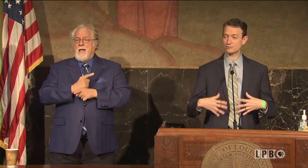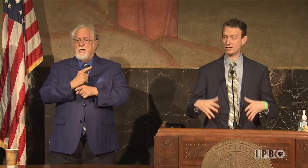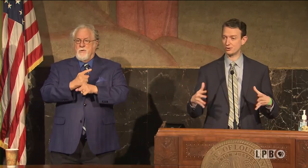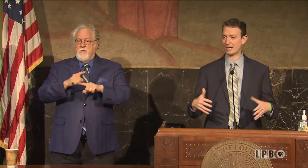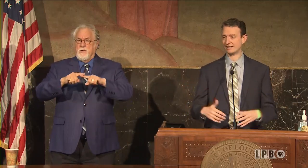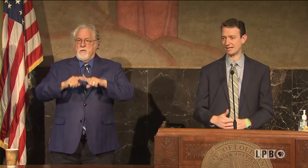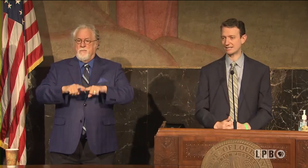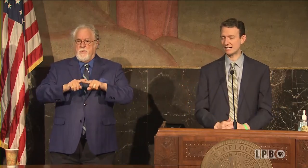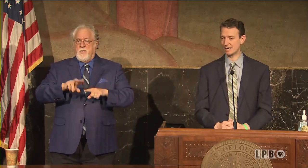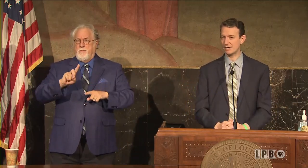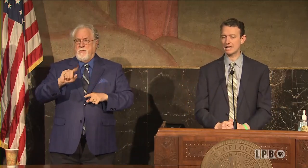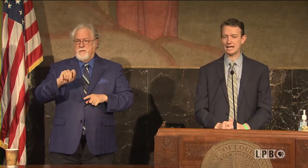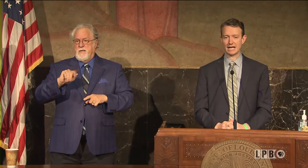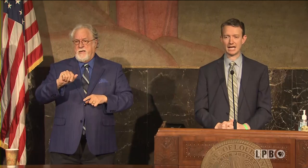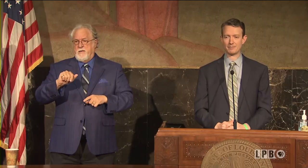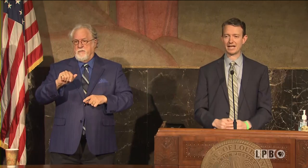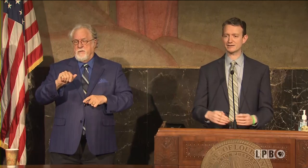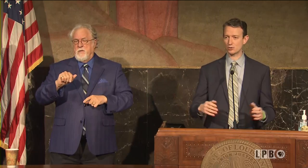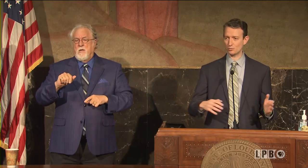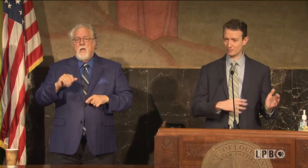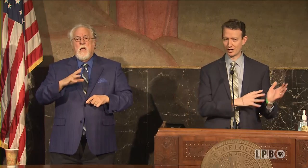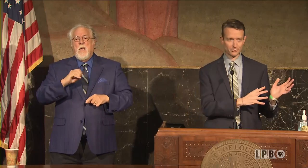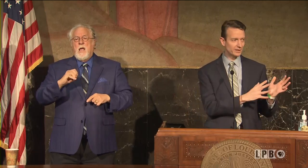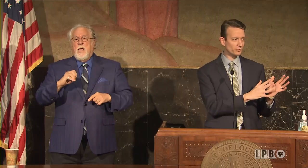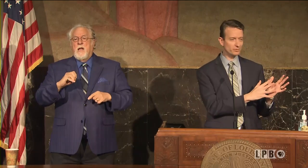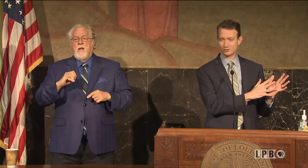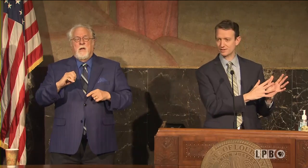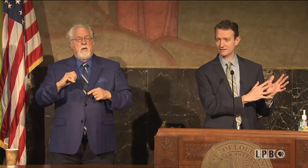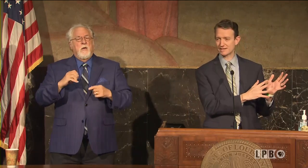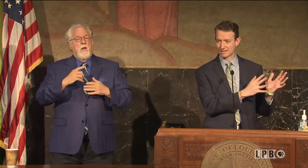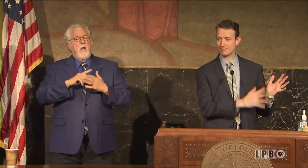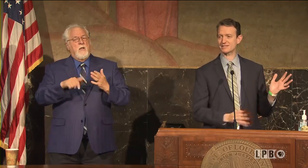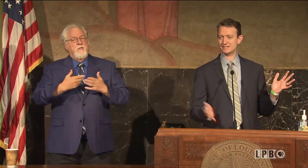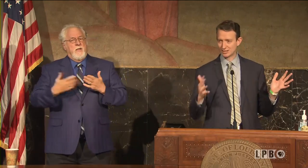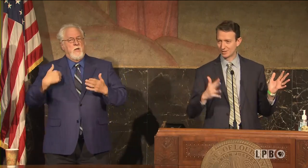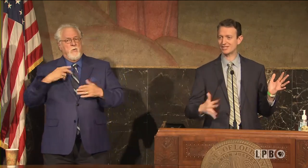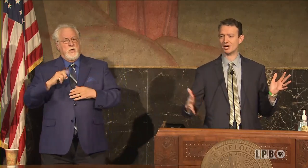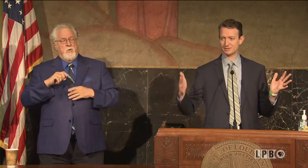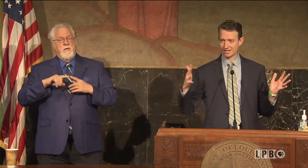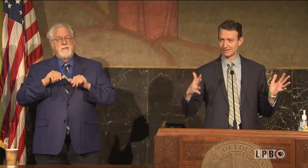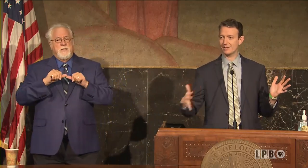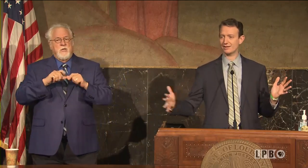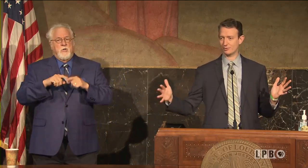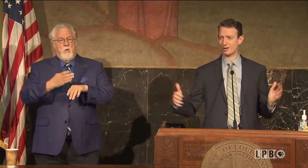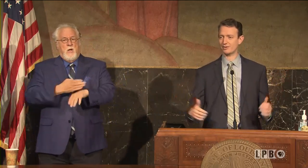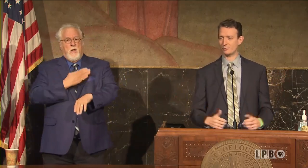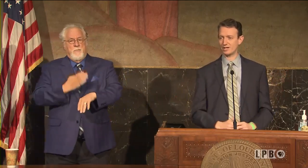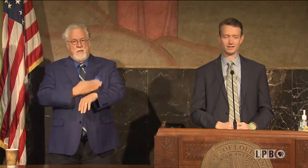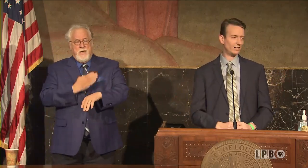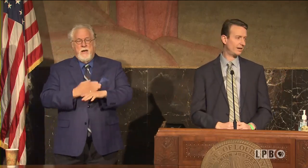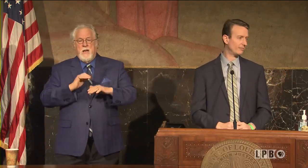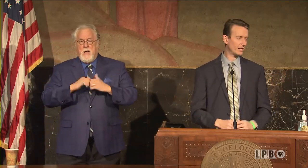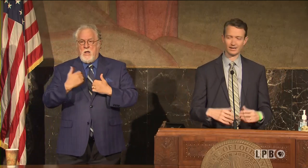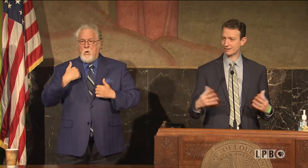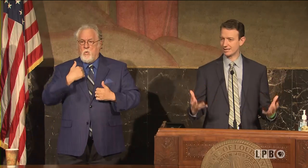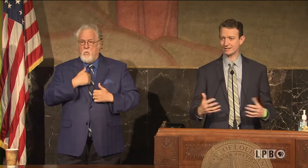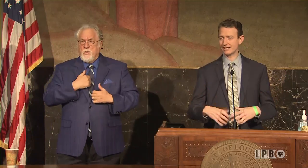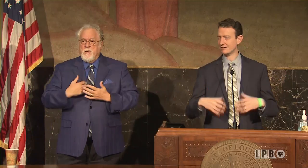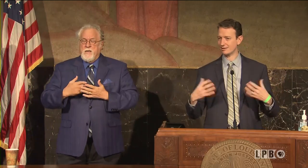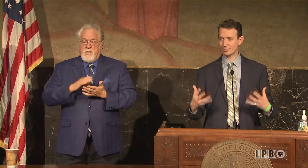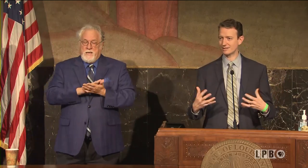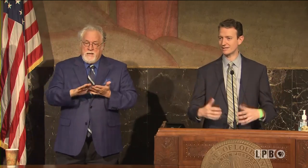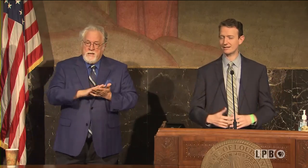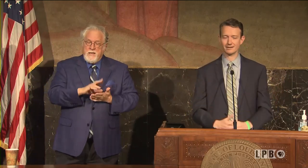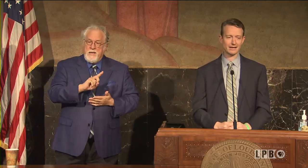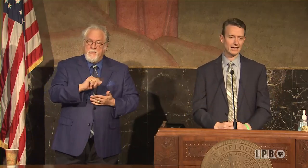as far as we knew at that time. And so the other thing that we've been doing since that time is continuing to update the way that we clean the